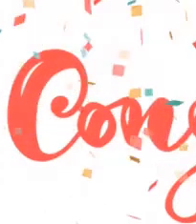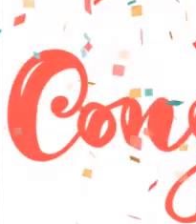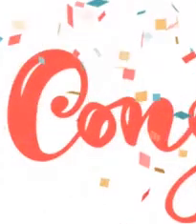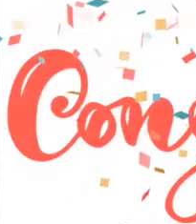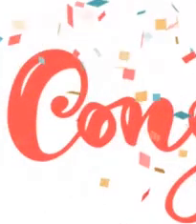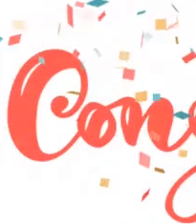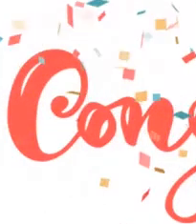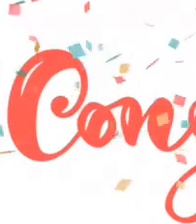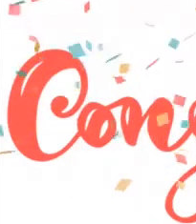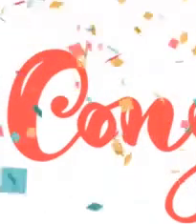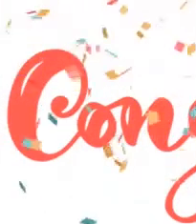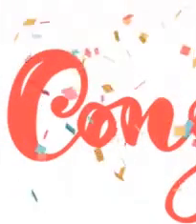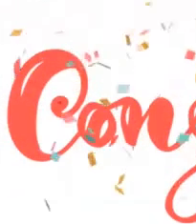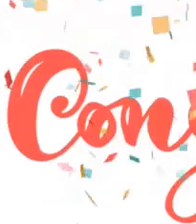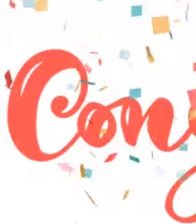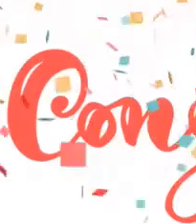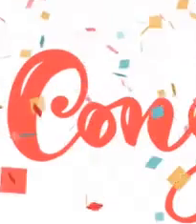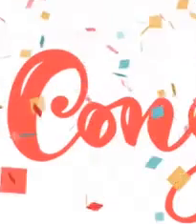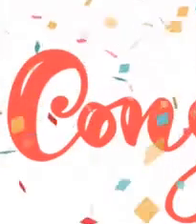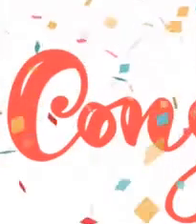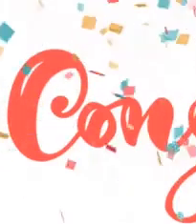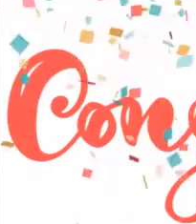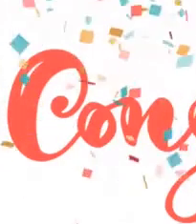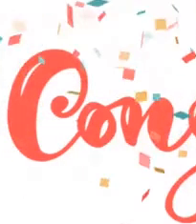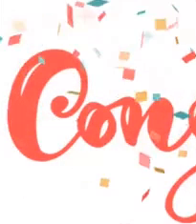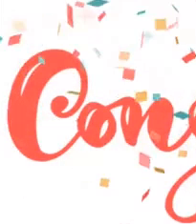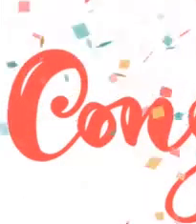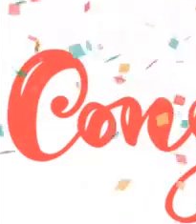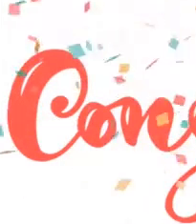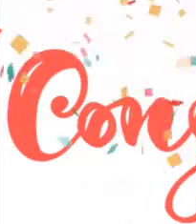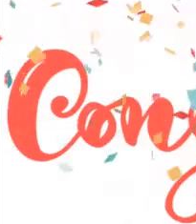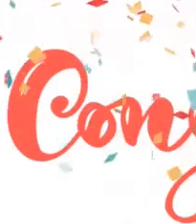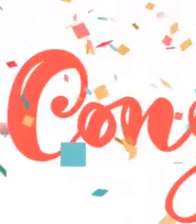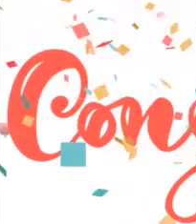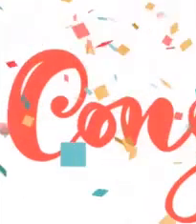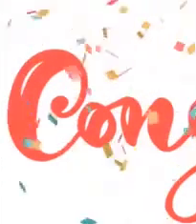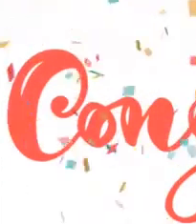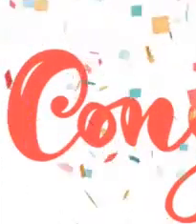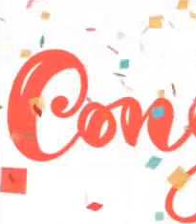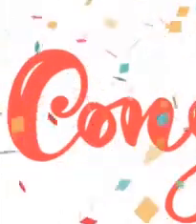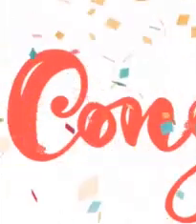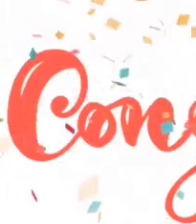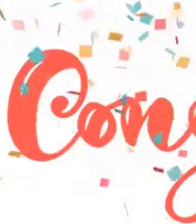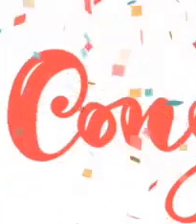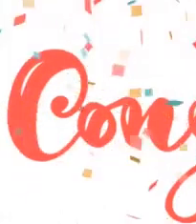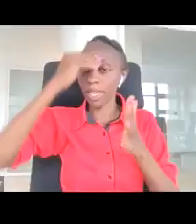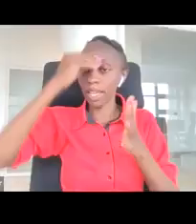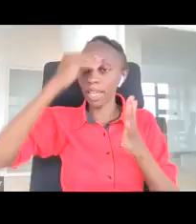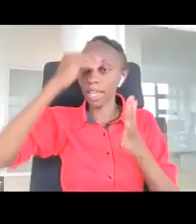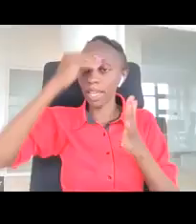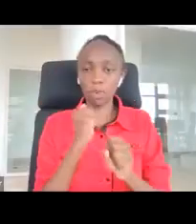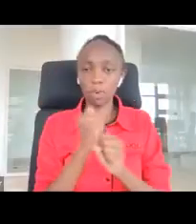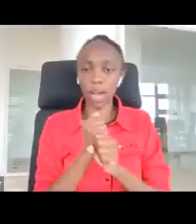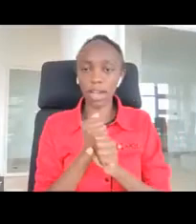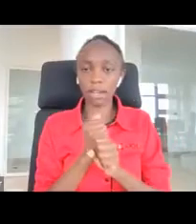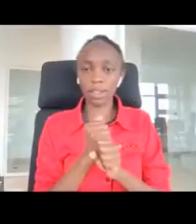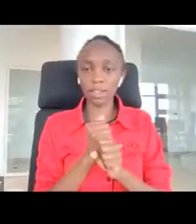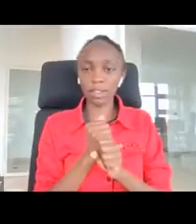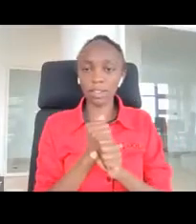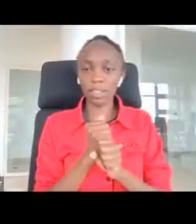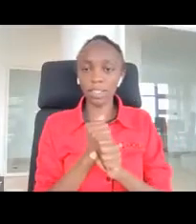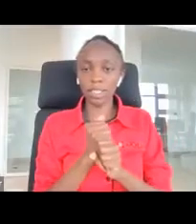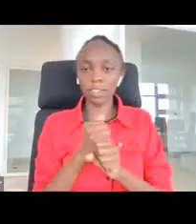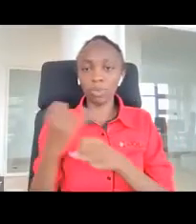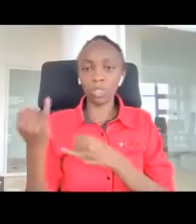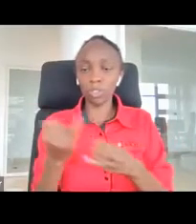Congratulations, you have done an amazing, amazing job. And to introduce our keynote